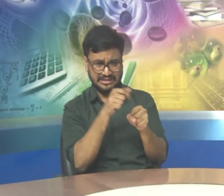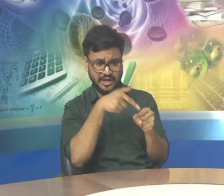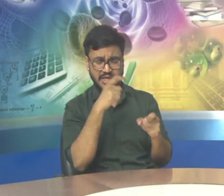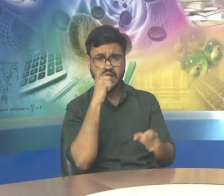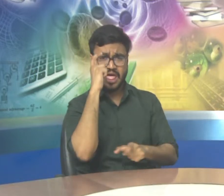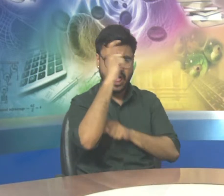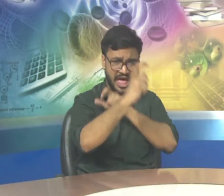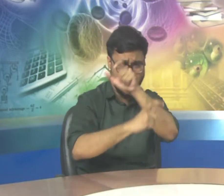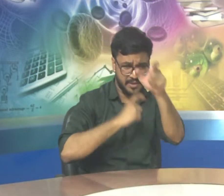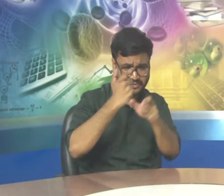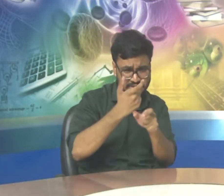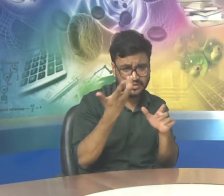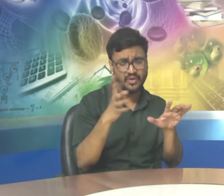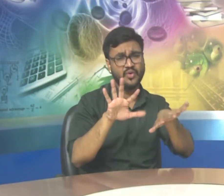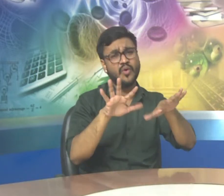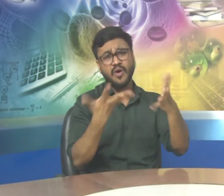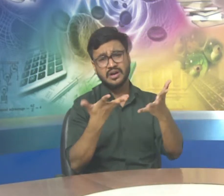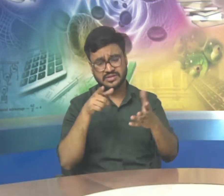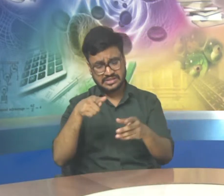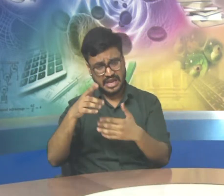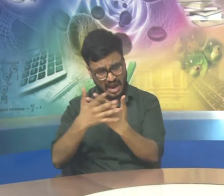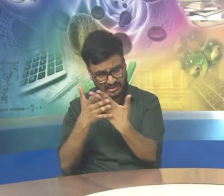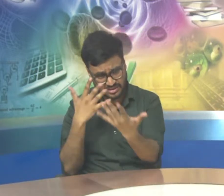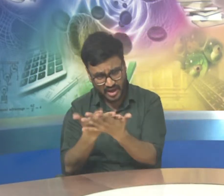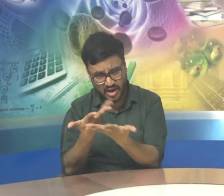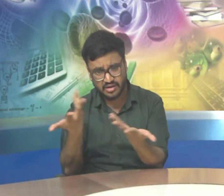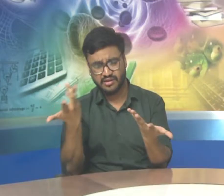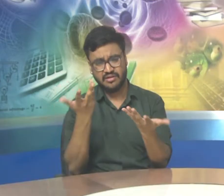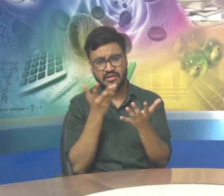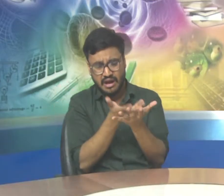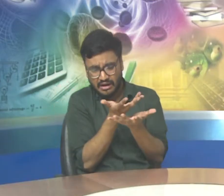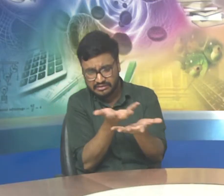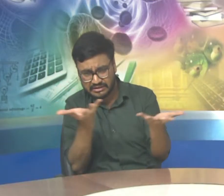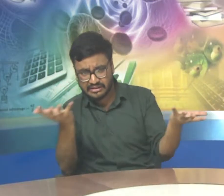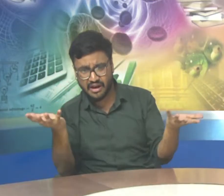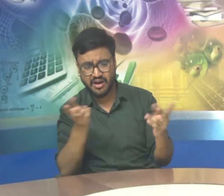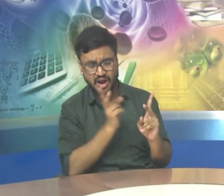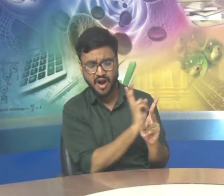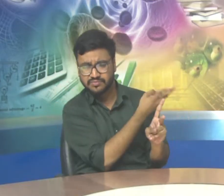Work. Do you know what is work?